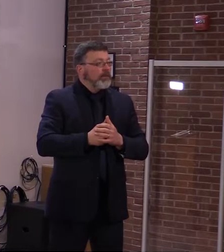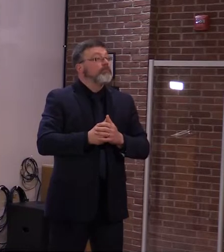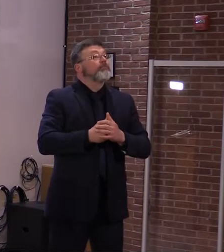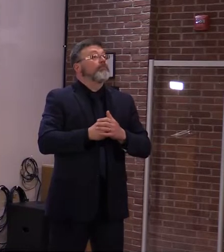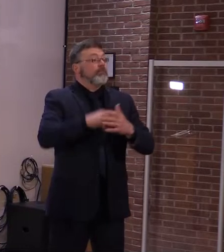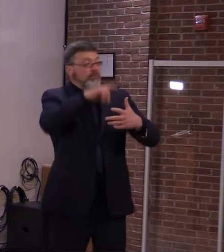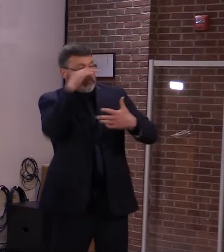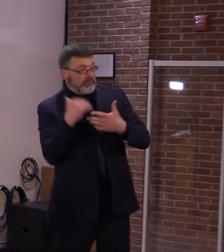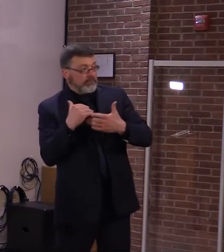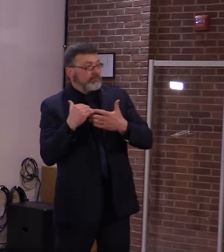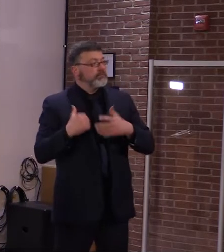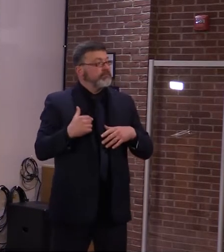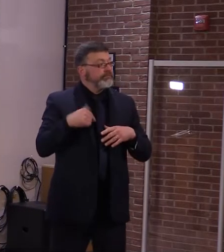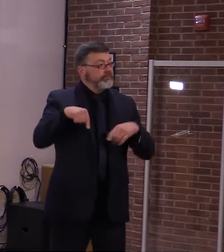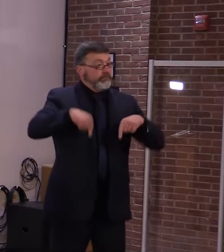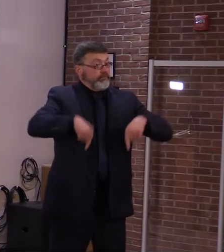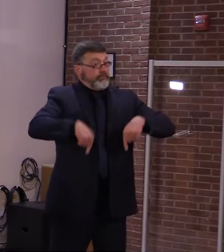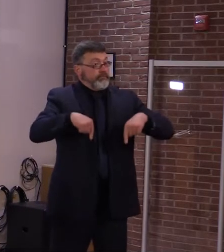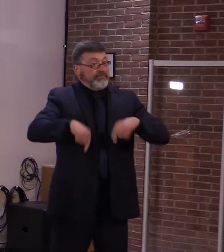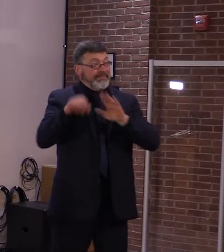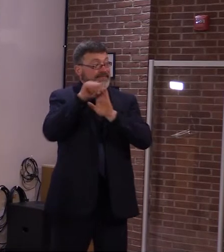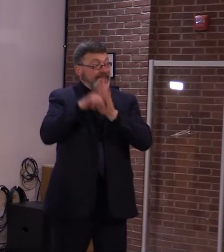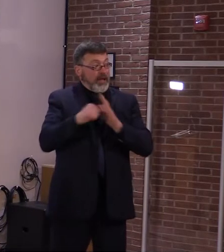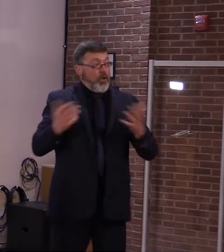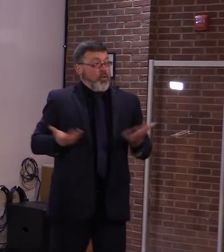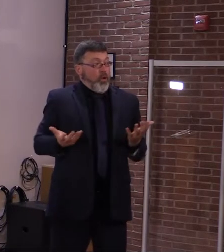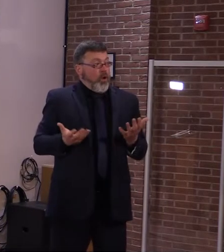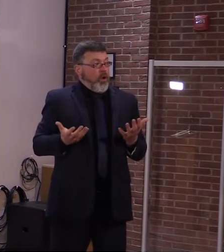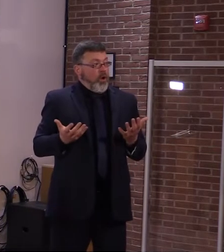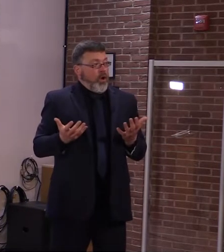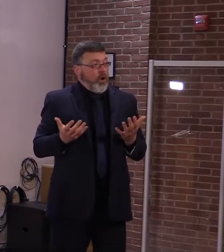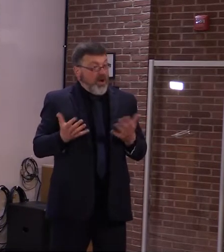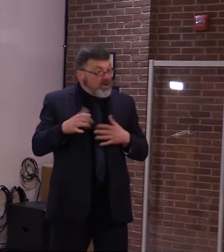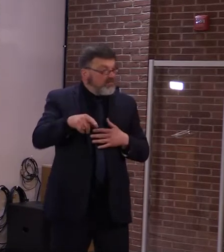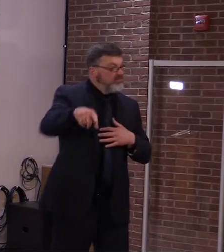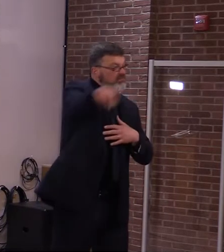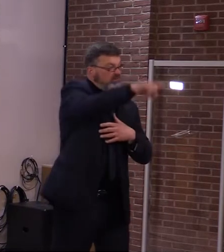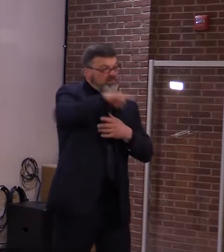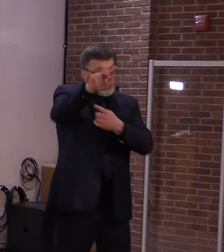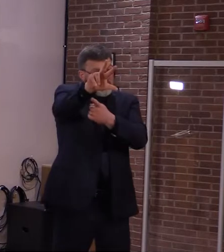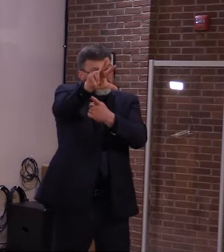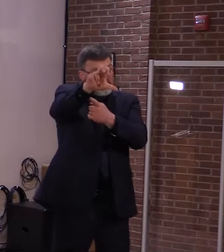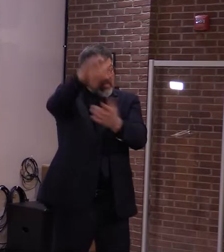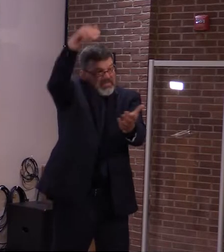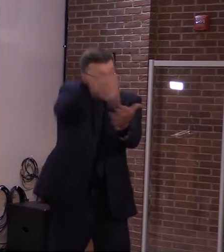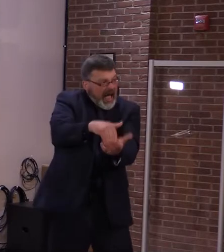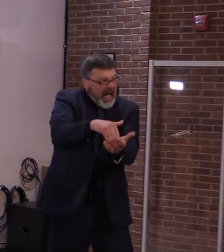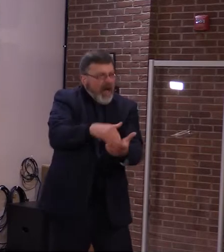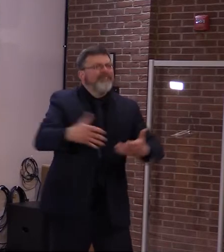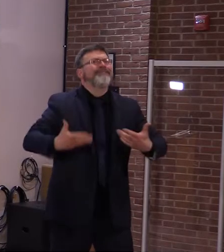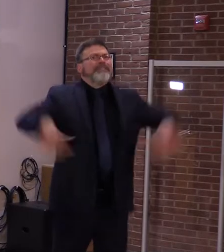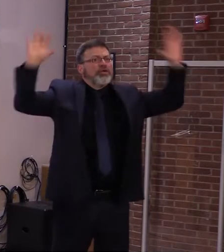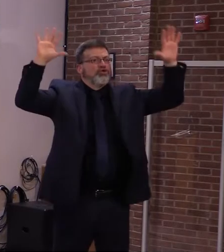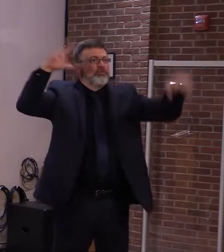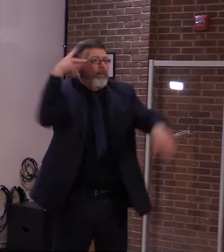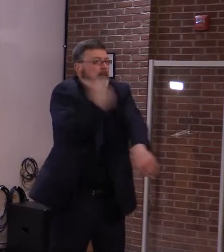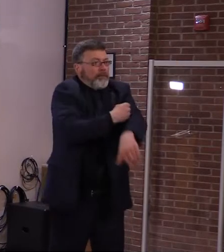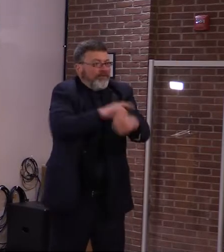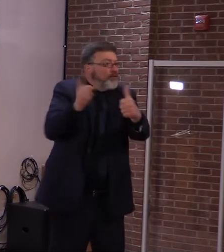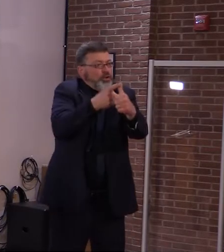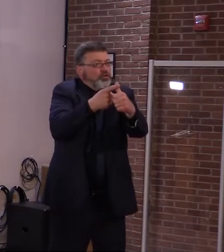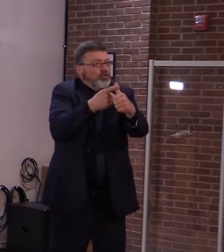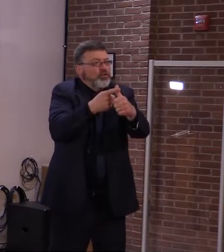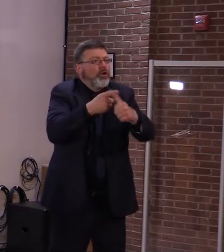the COVID-19 vaccine. We are making great progress, and at 56% of eligible